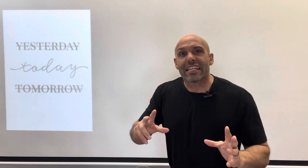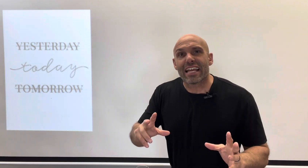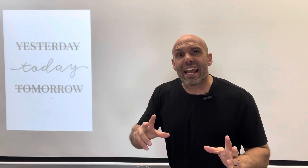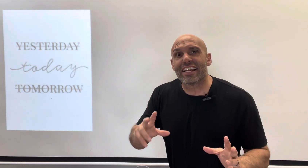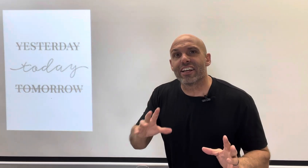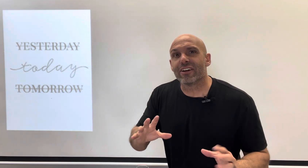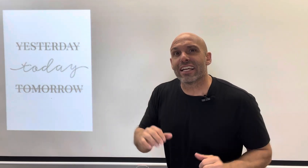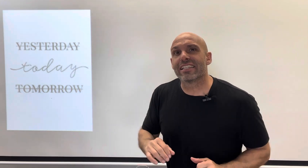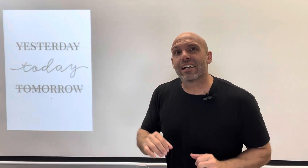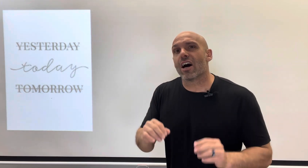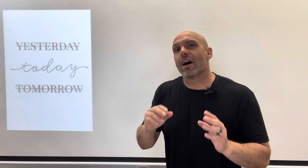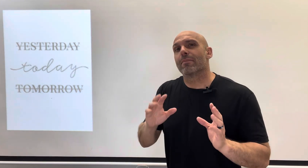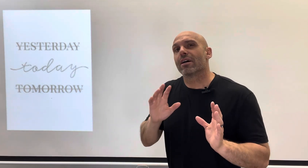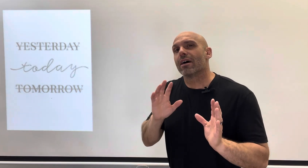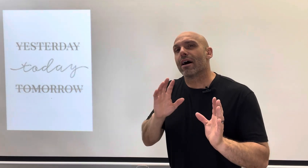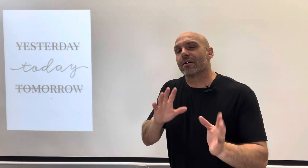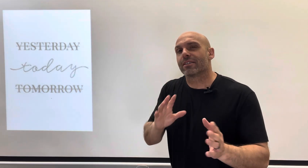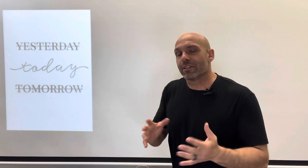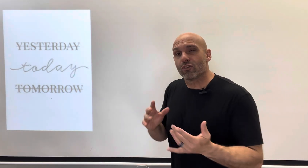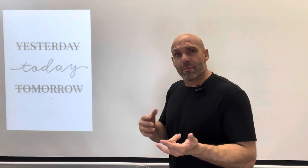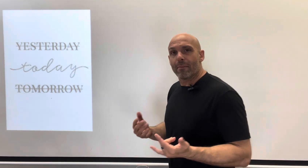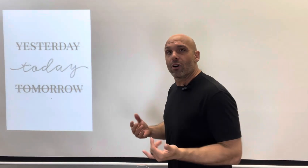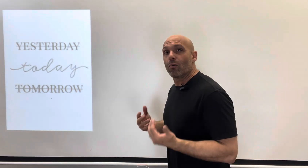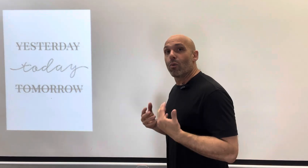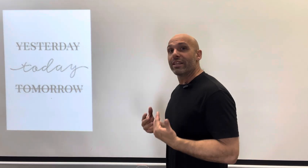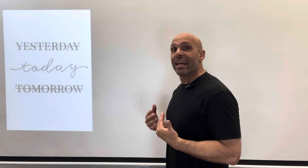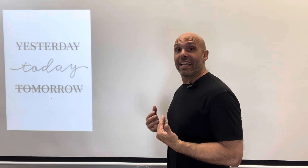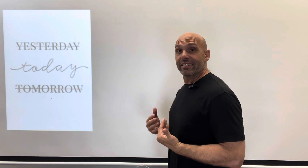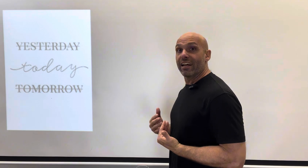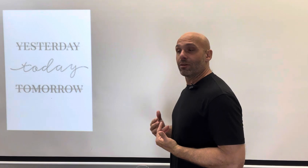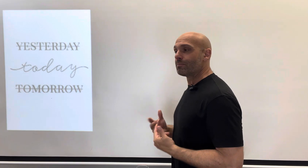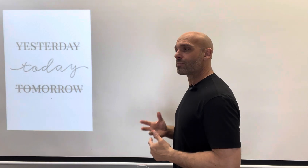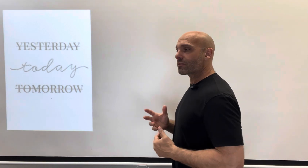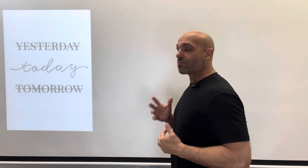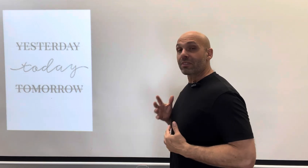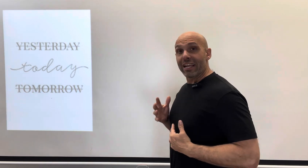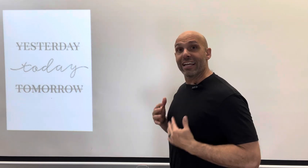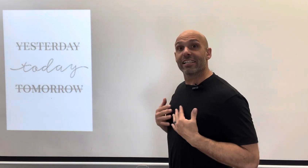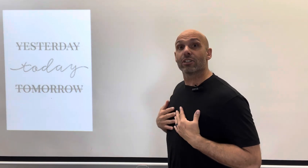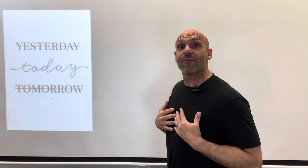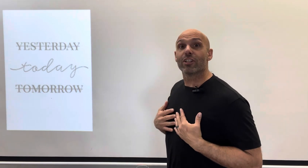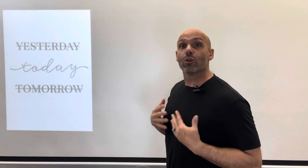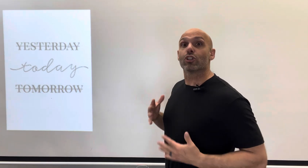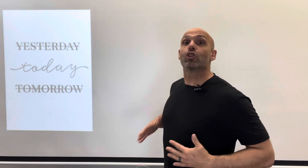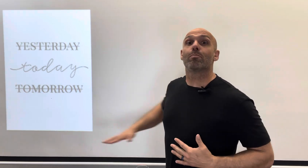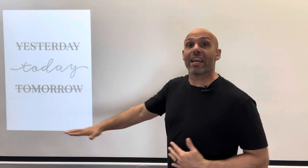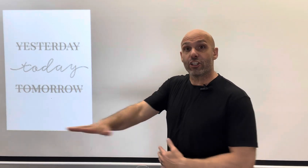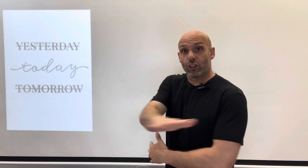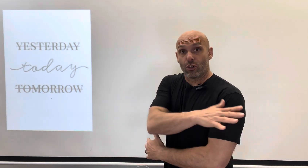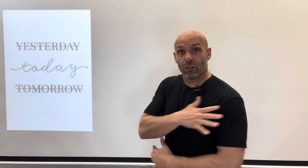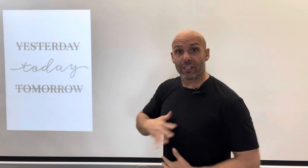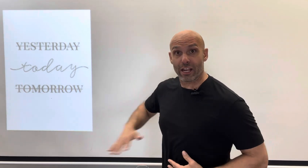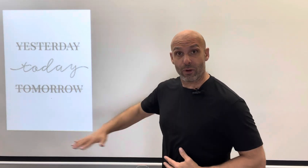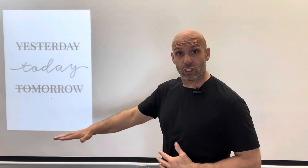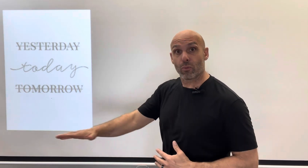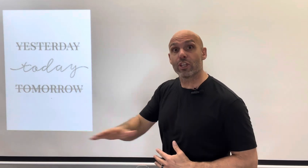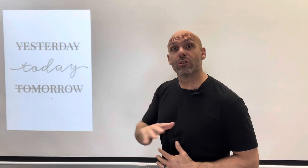And here is something to remember with ASL. ASL is a visual spatial language, so we use the